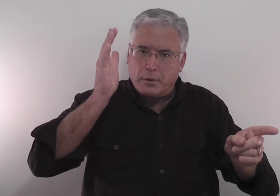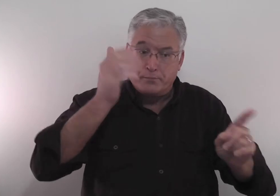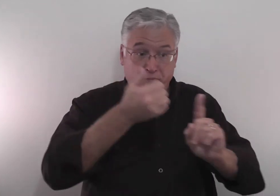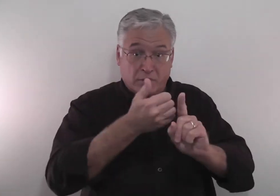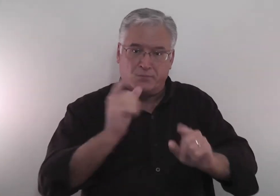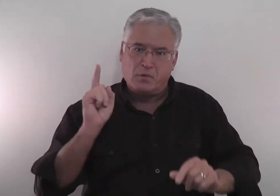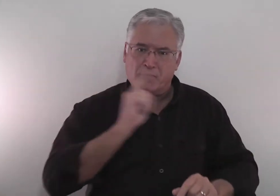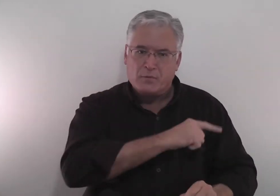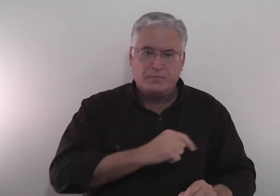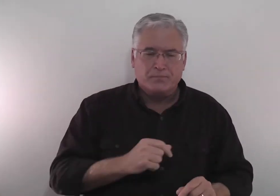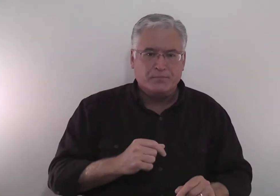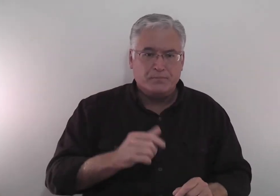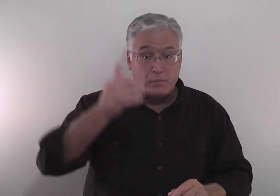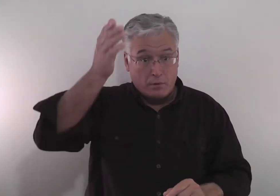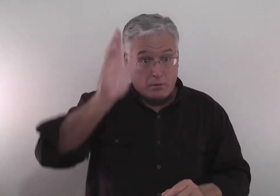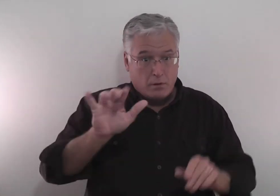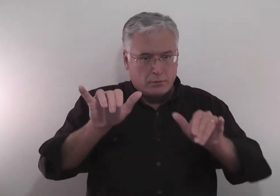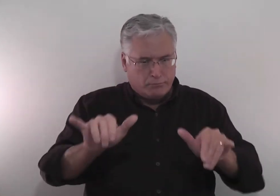they said, it's false.